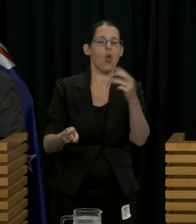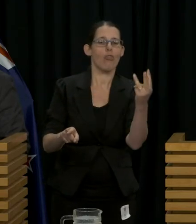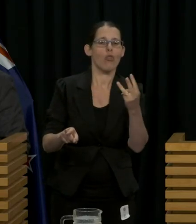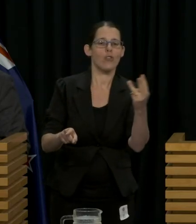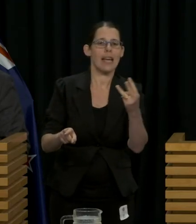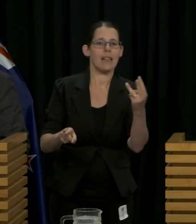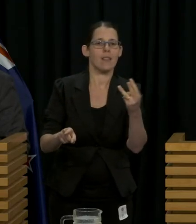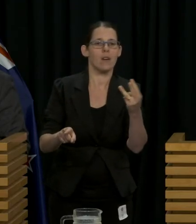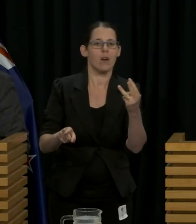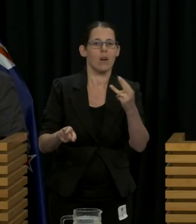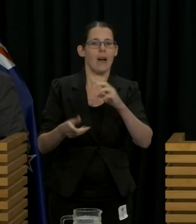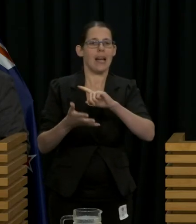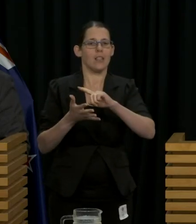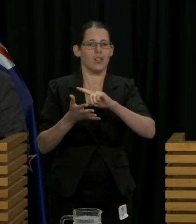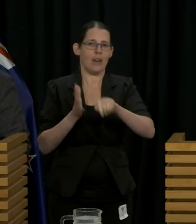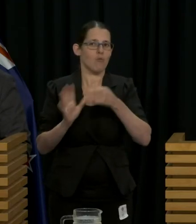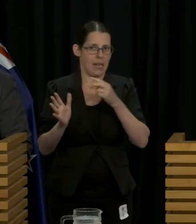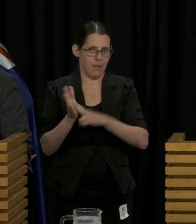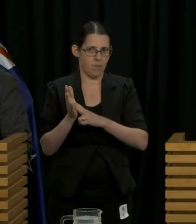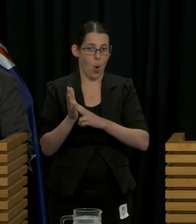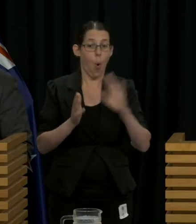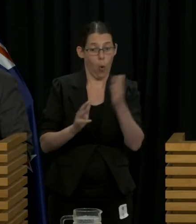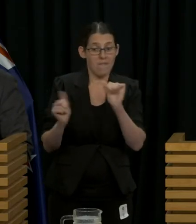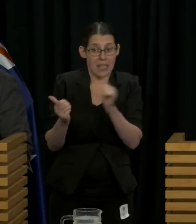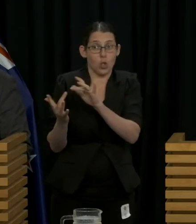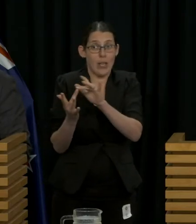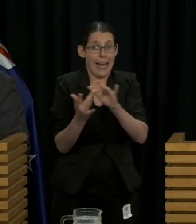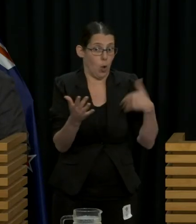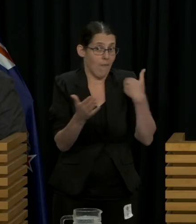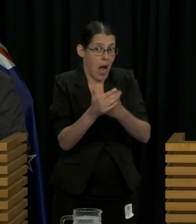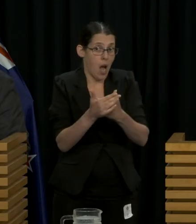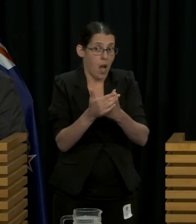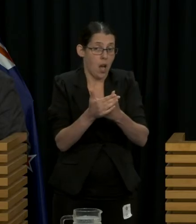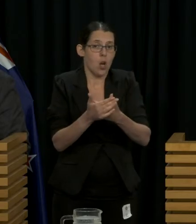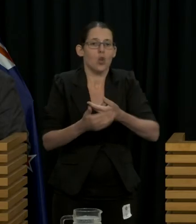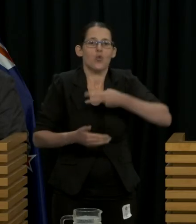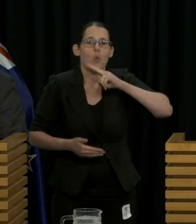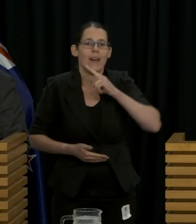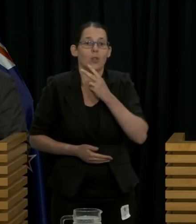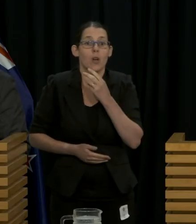have been contacted so far. 201 of those have been tested.